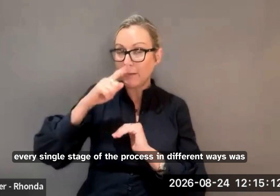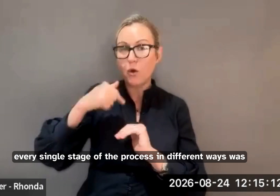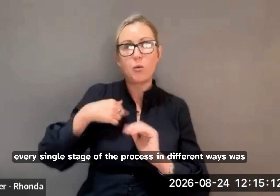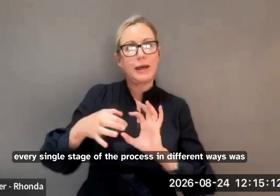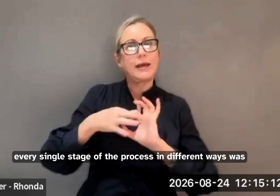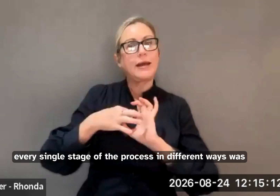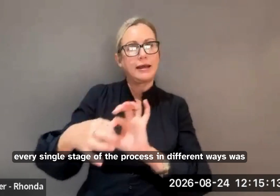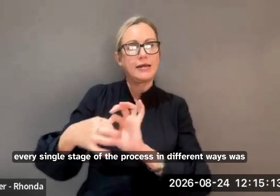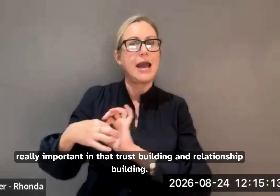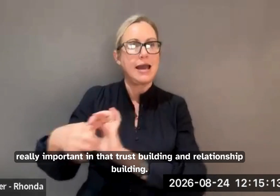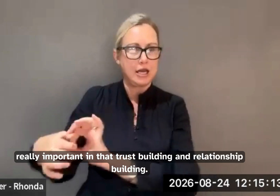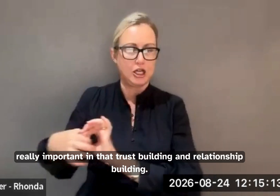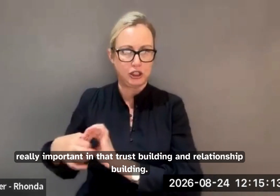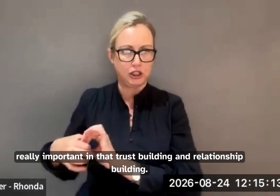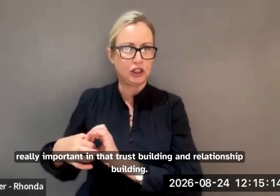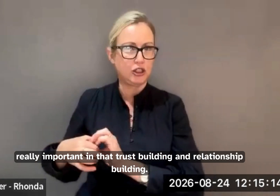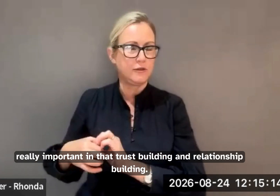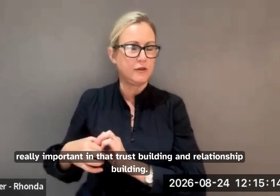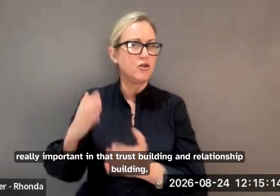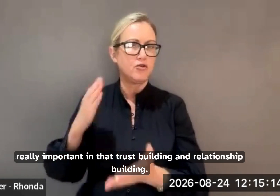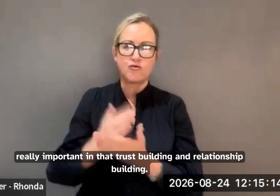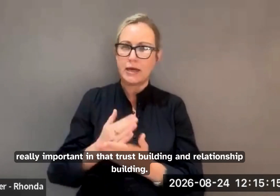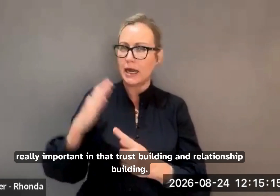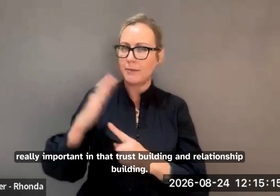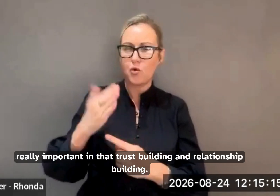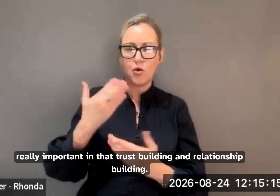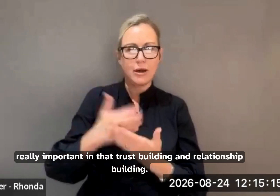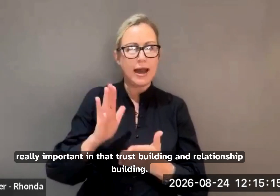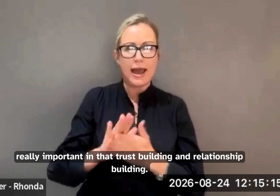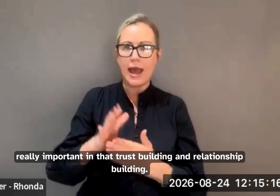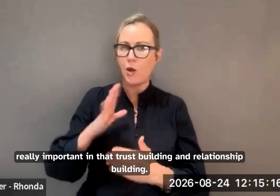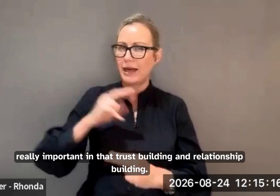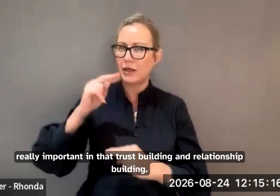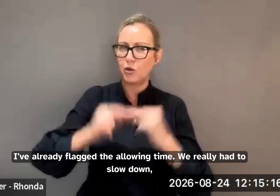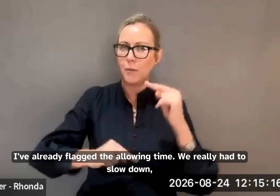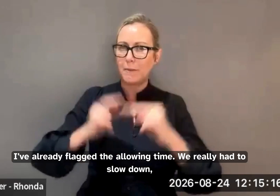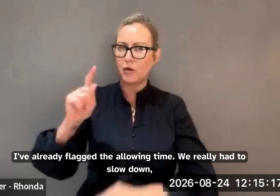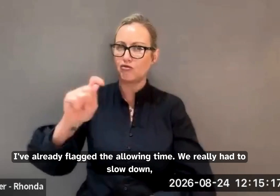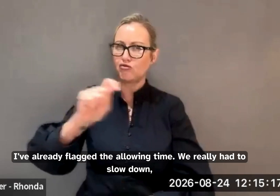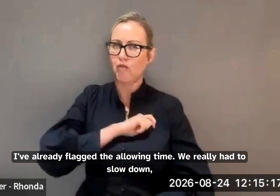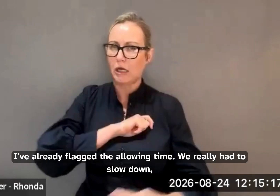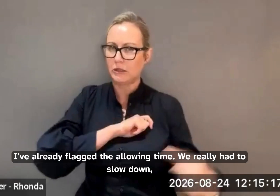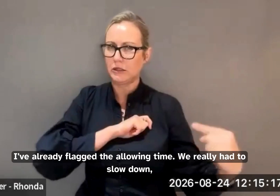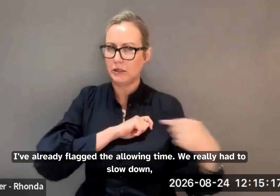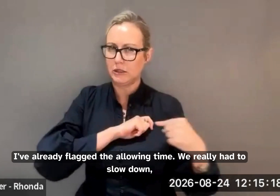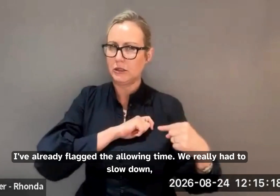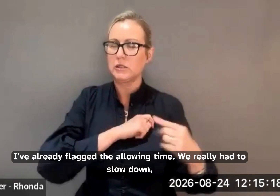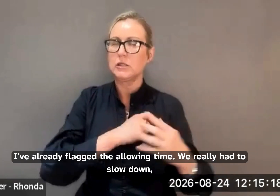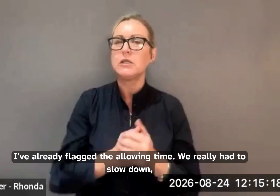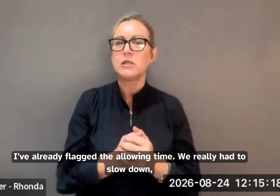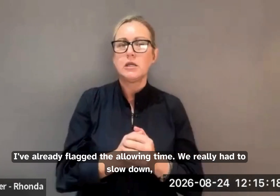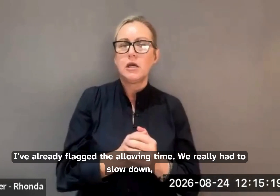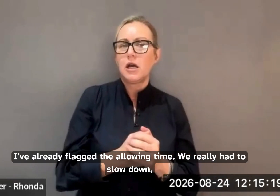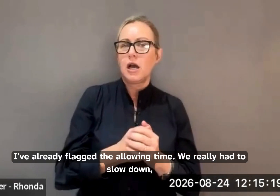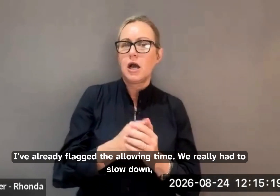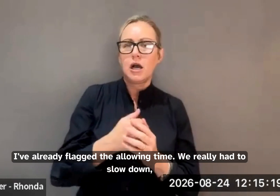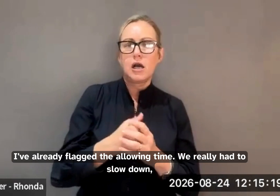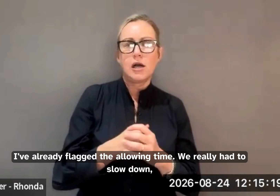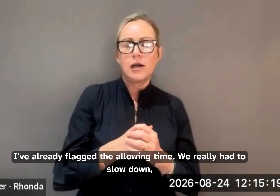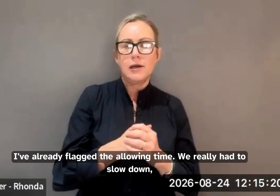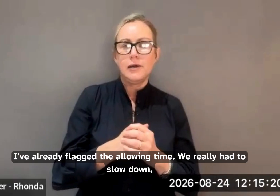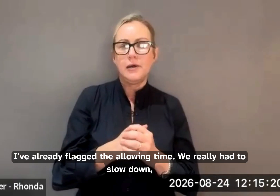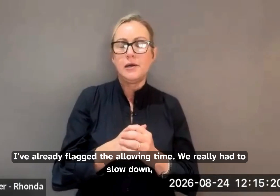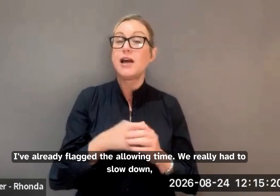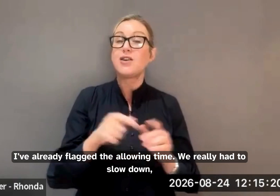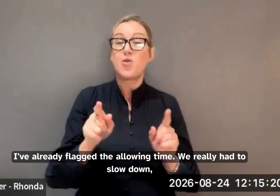in different ways was really important in that trust building and relationship building. I've already flagged the allowing time. We